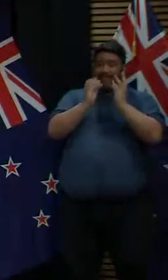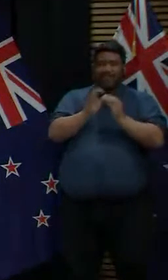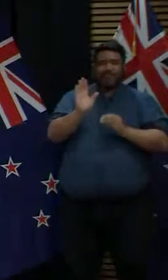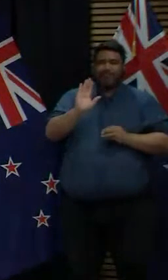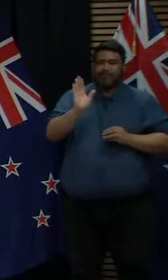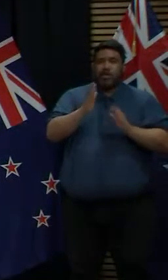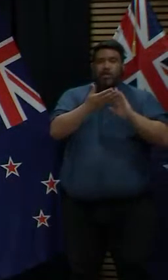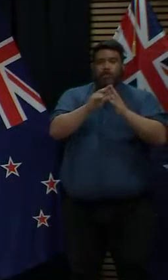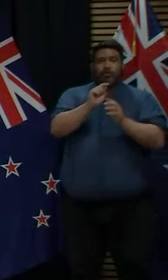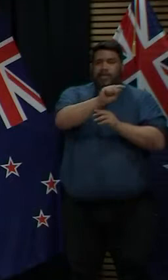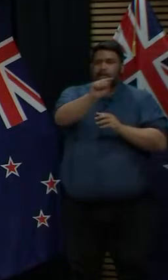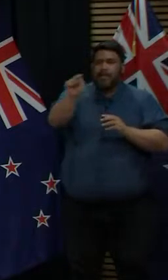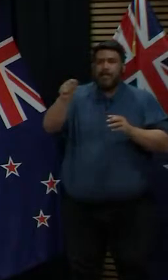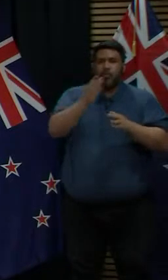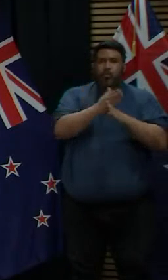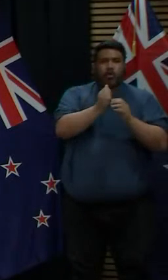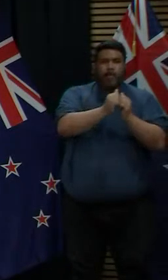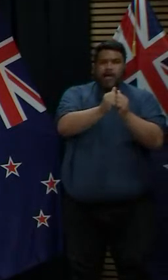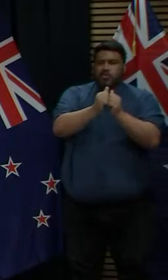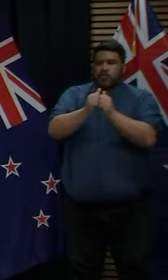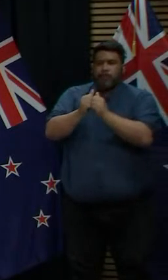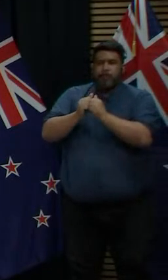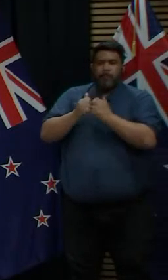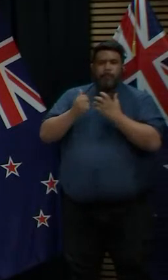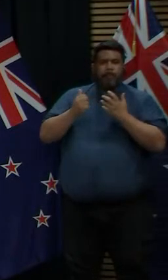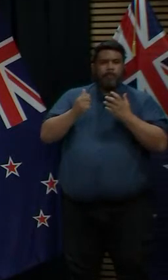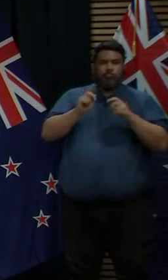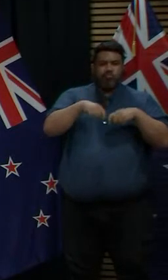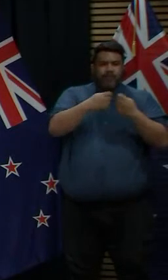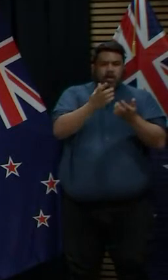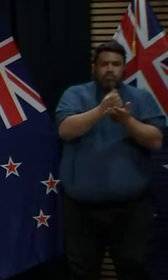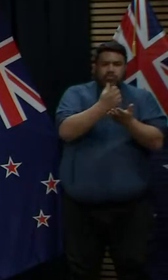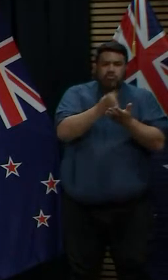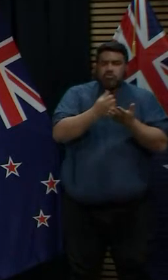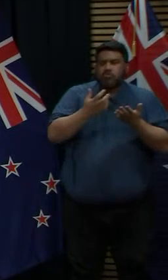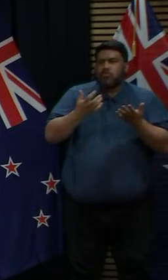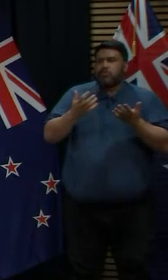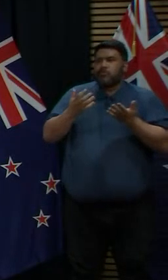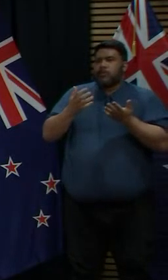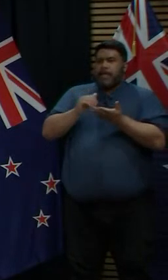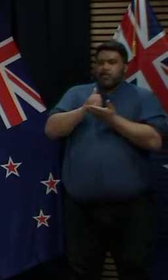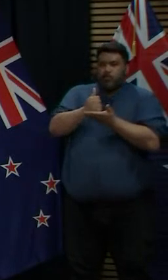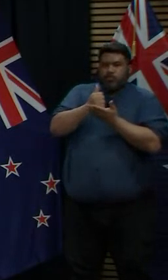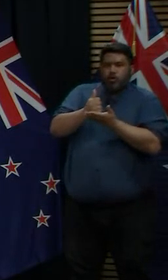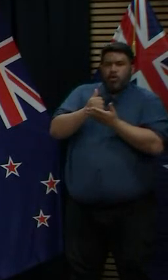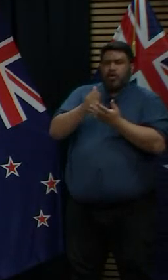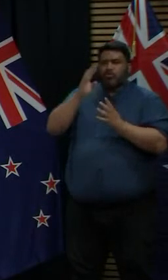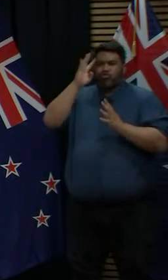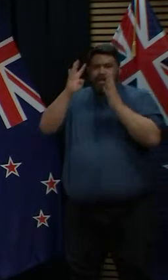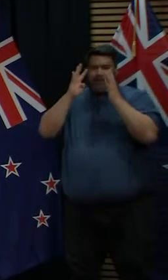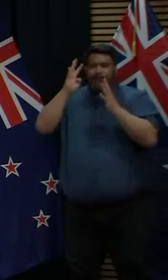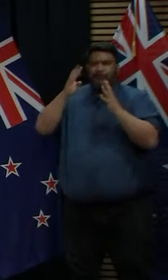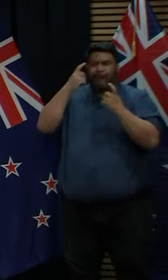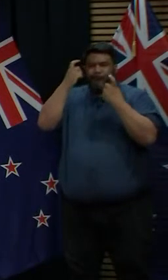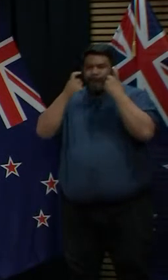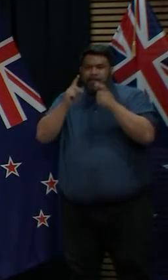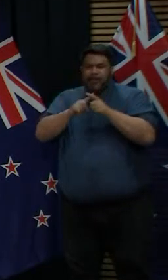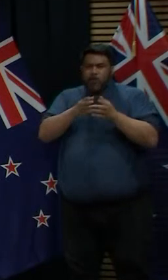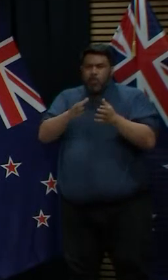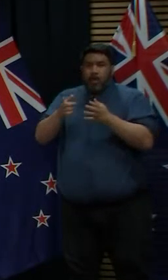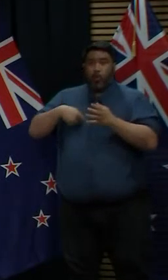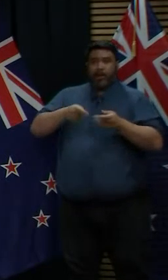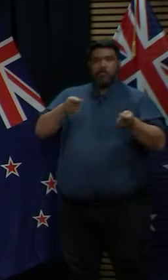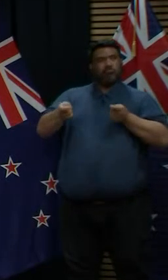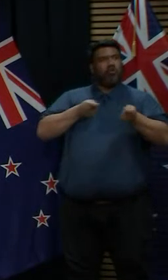communities on the ground as partners. We have to make sure we're providing the resourcing, and we have to allow a bit of creativity. And we don't have to control